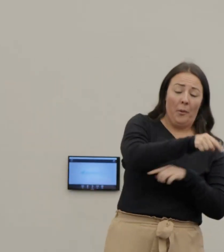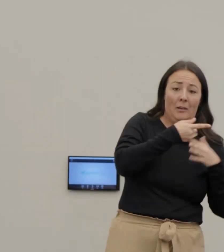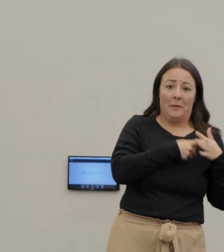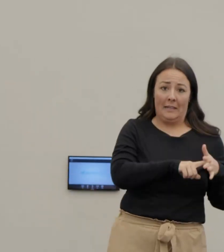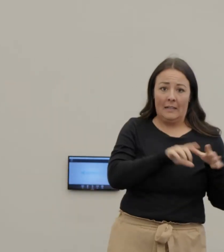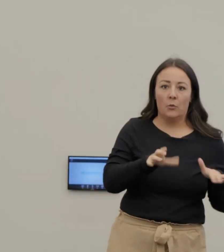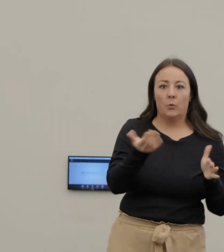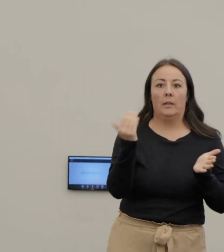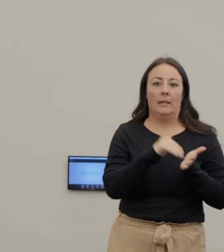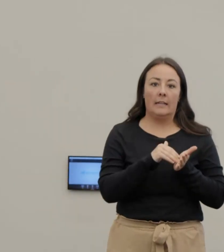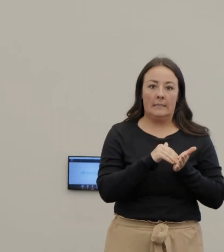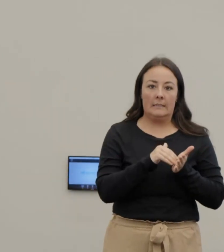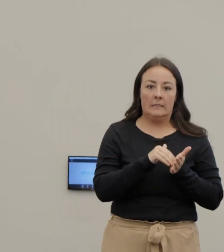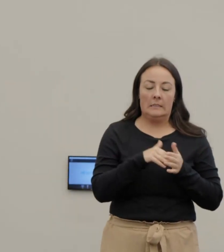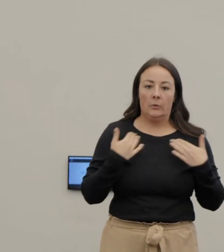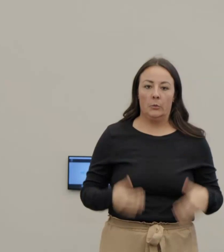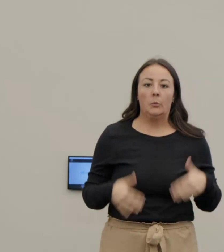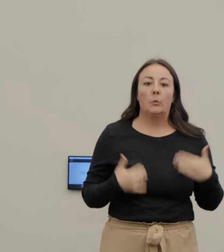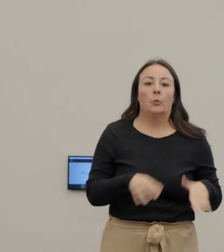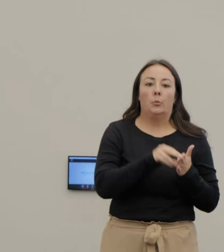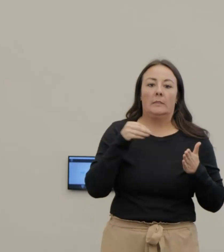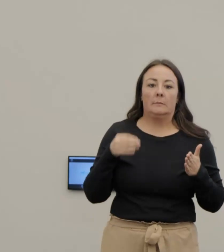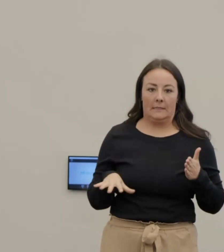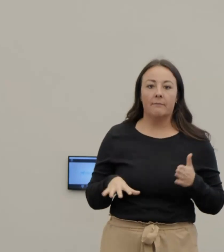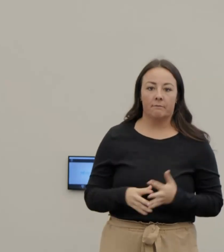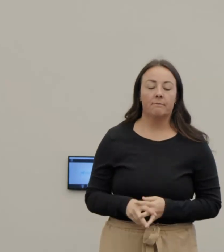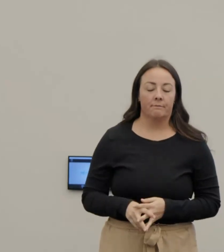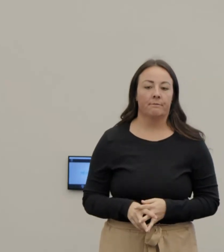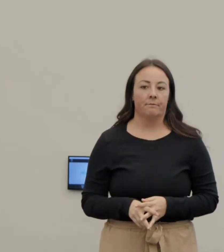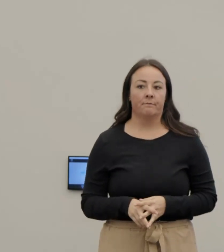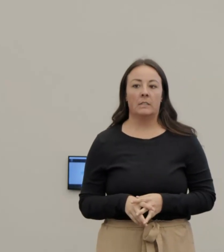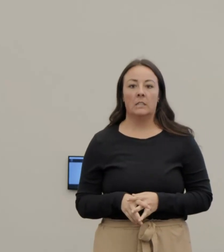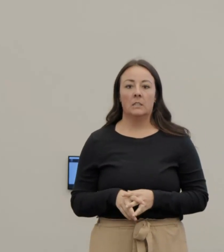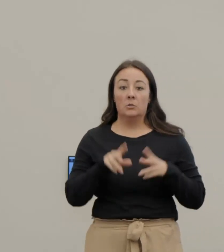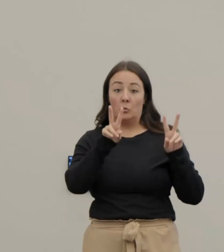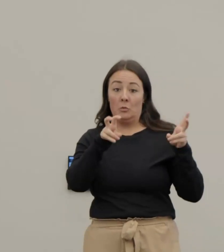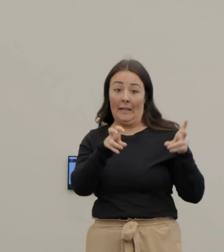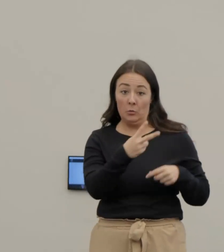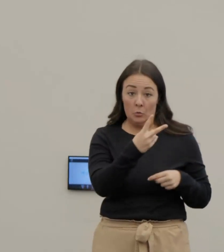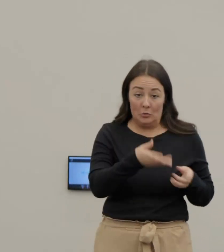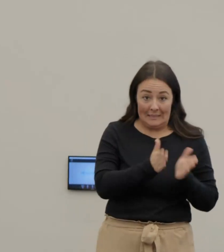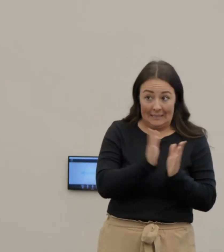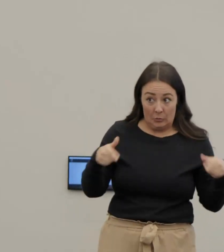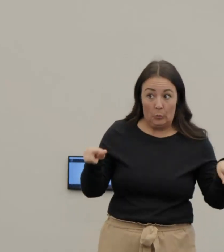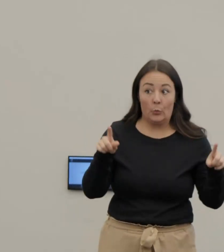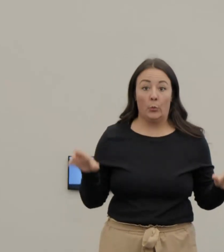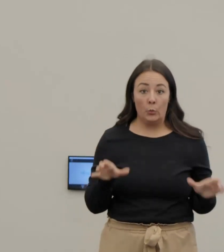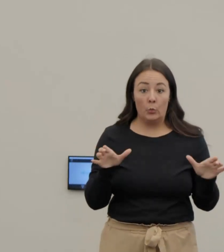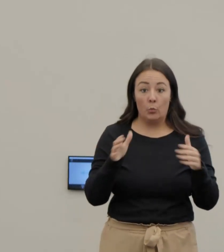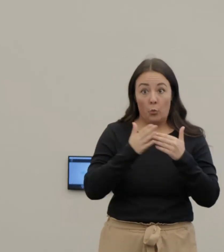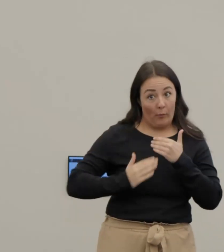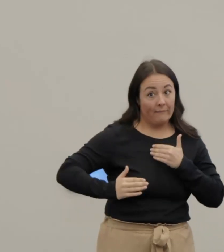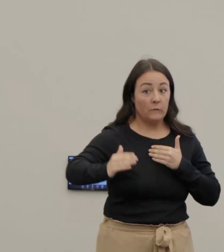again. Incredibly expensive. So what Title II is asking you to do, especially